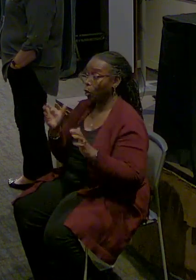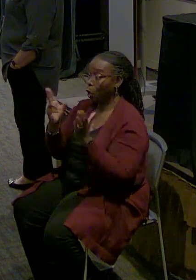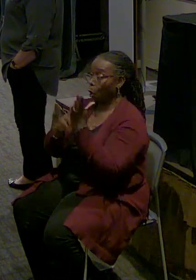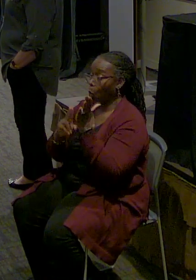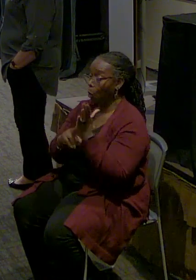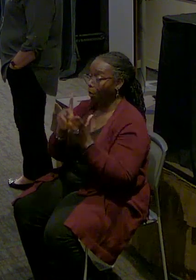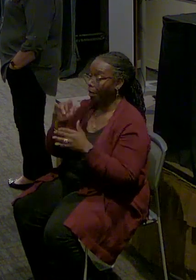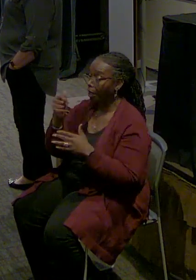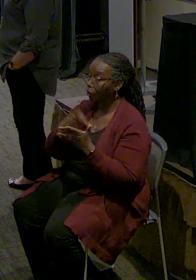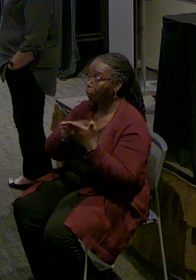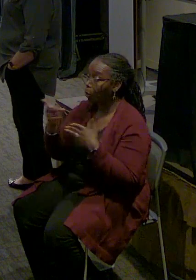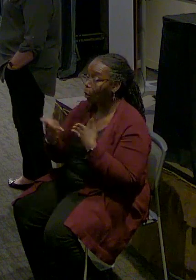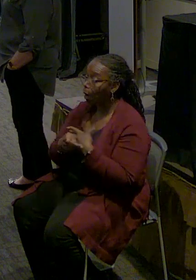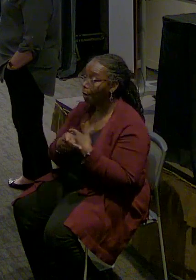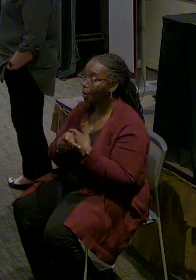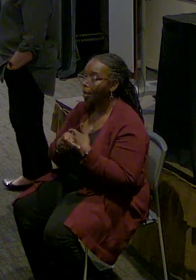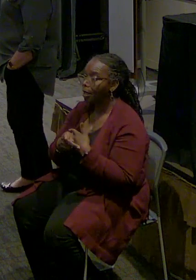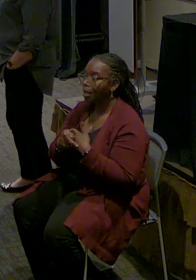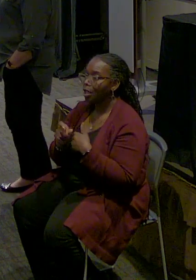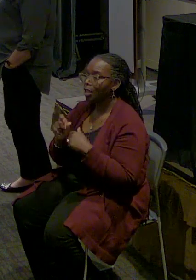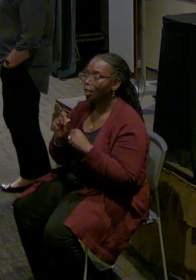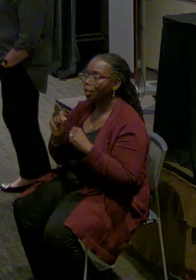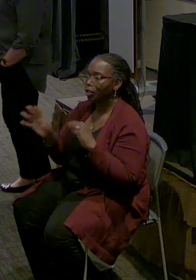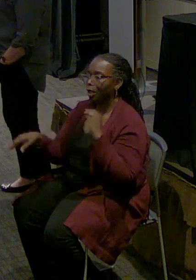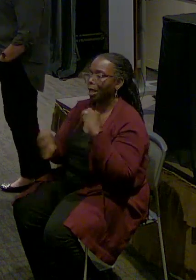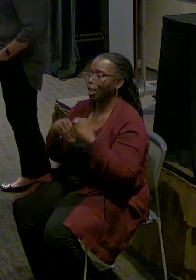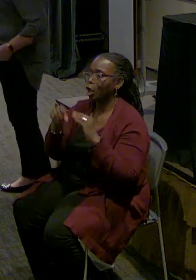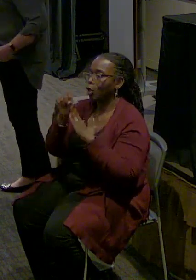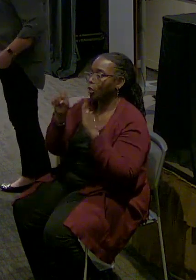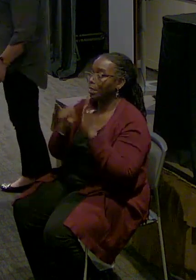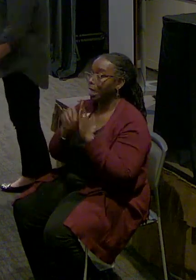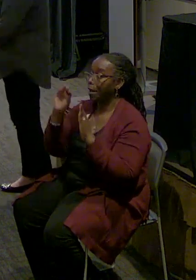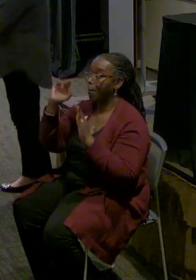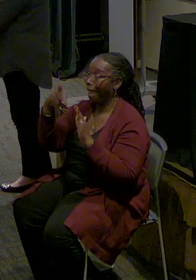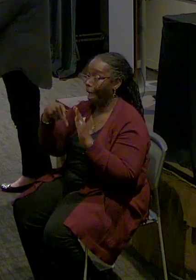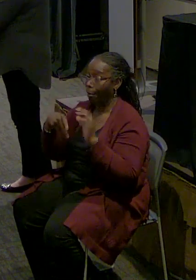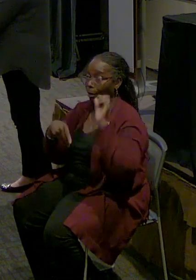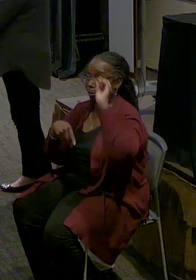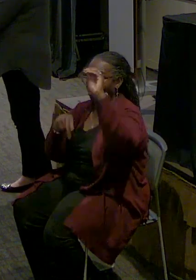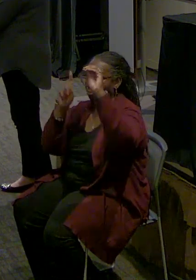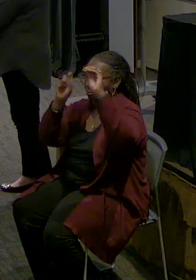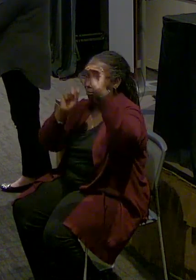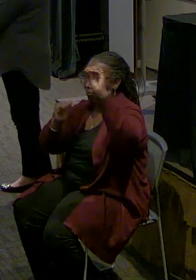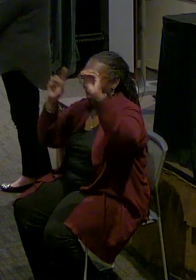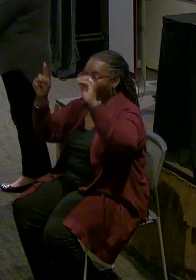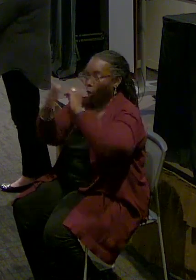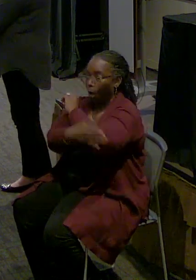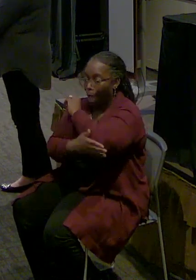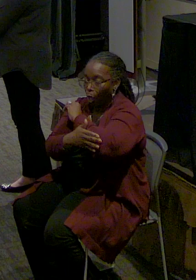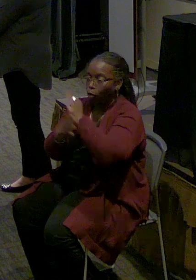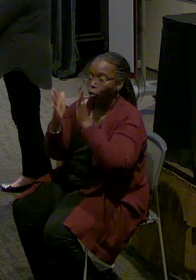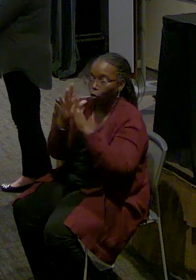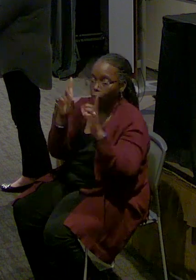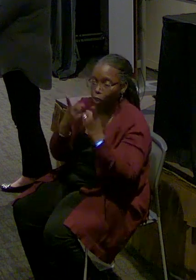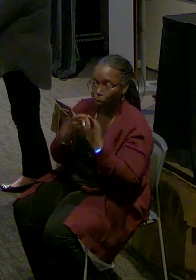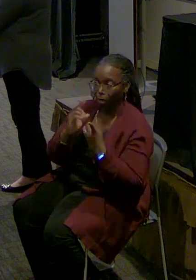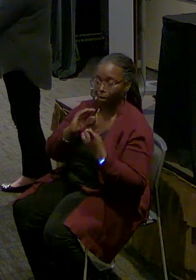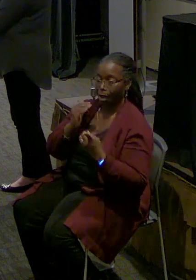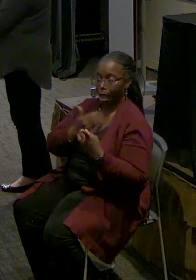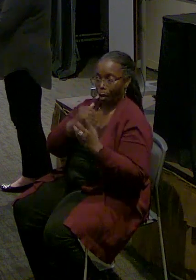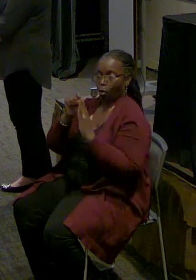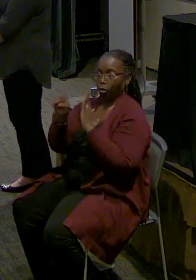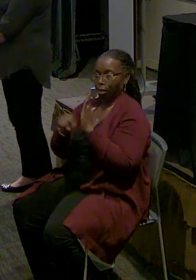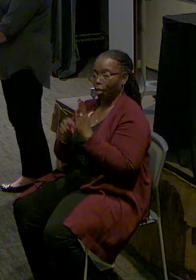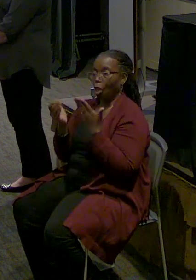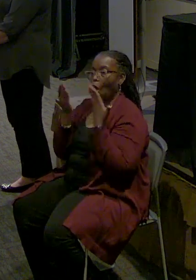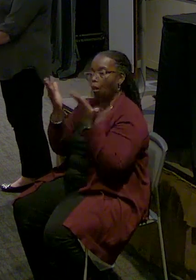data for programs is to just throw it onto our state map so that you can see these are all of the counties or school districts in our state